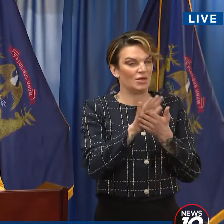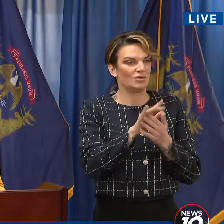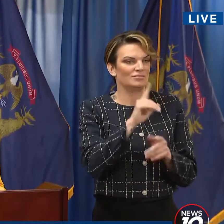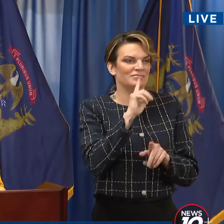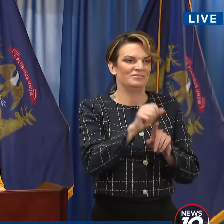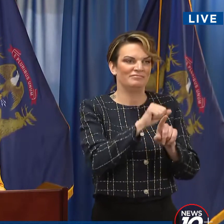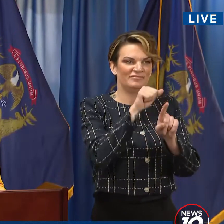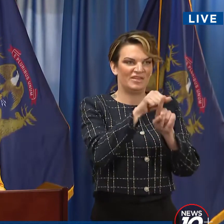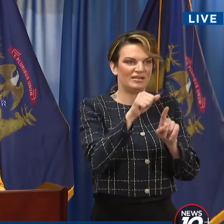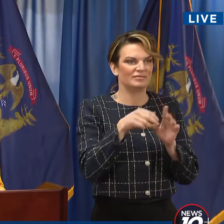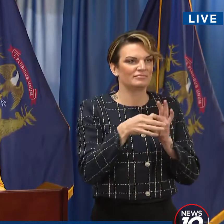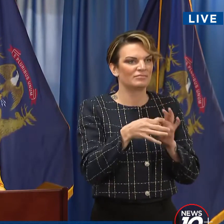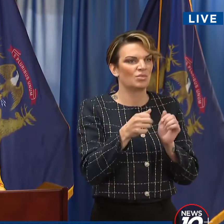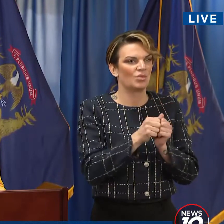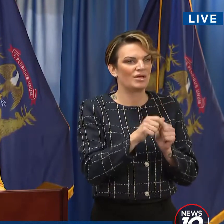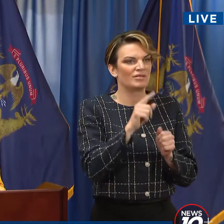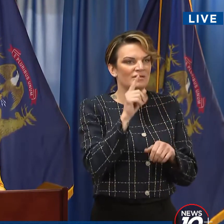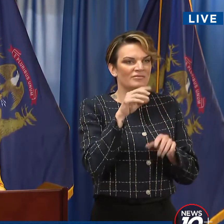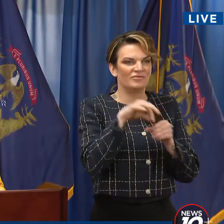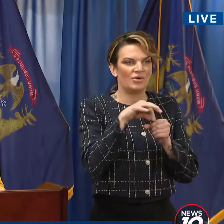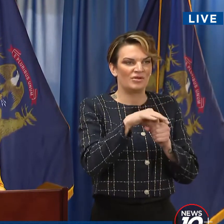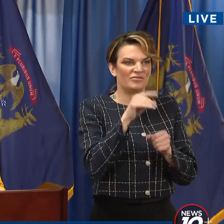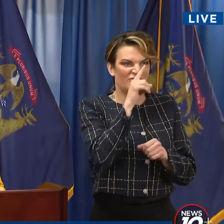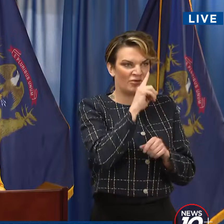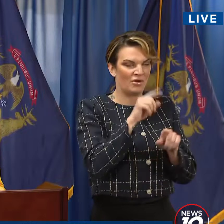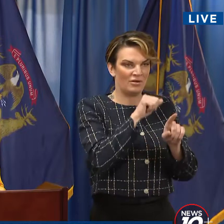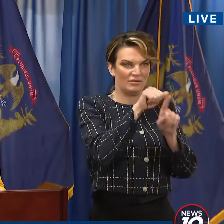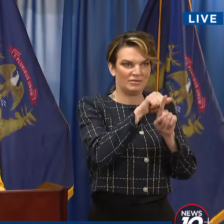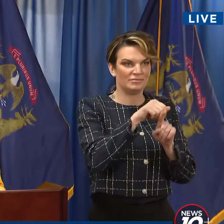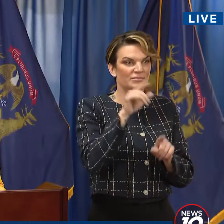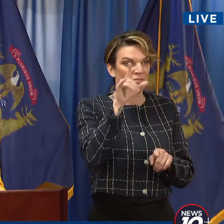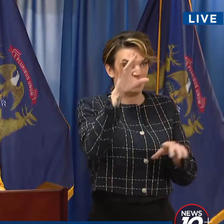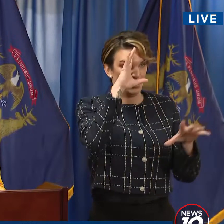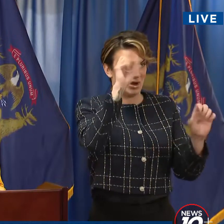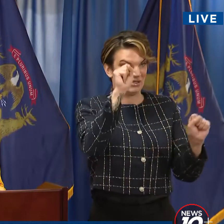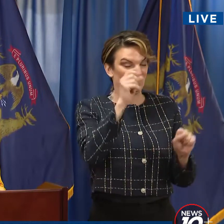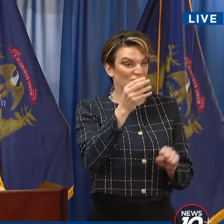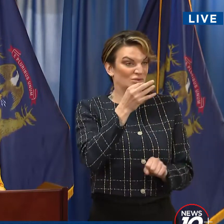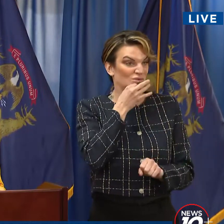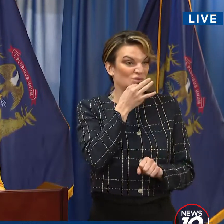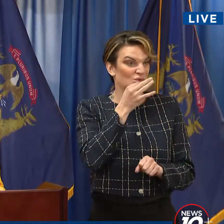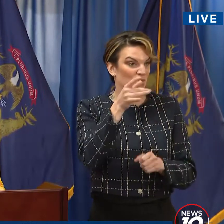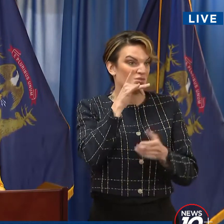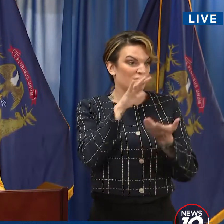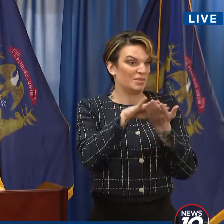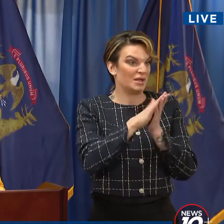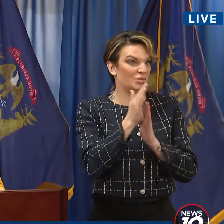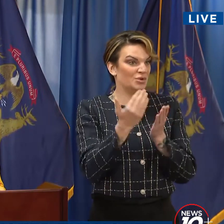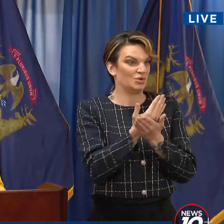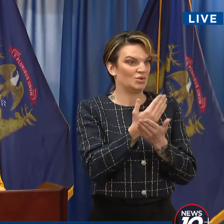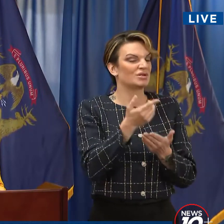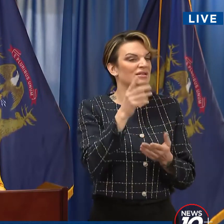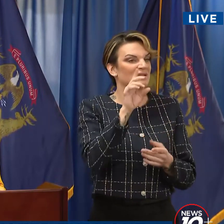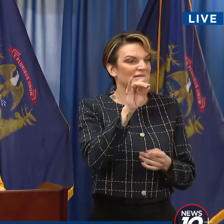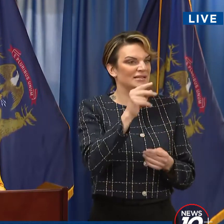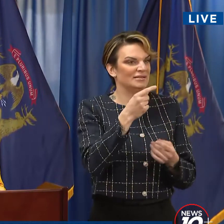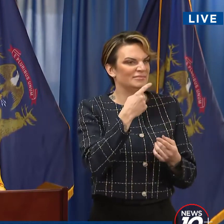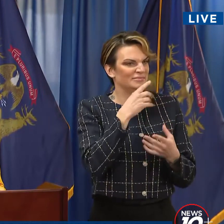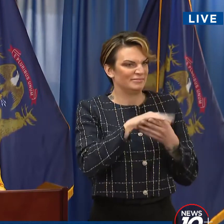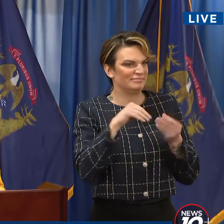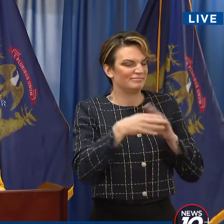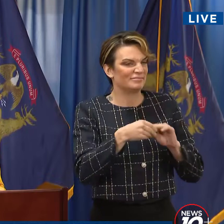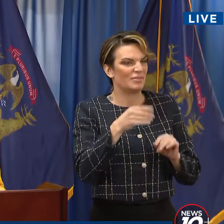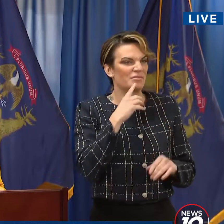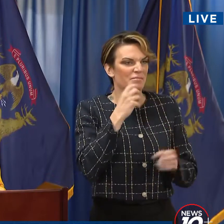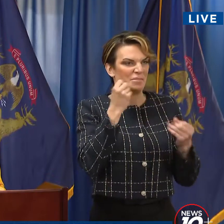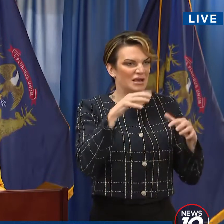voter fraud, and the incoming president himself, wrongly claimed there was significant law enforcement presence in